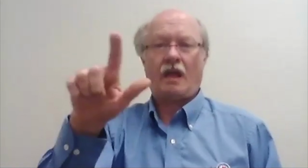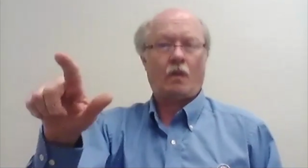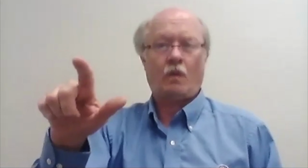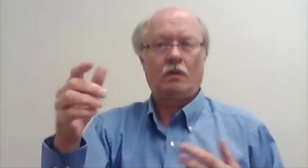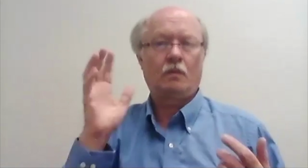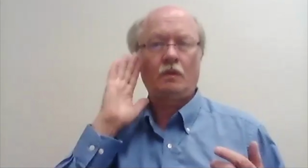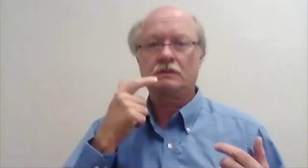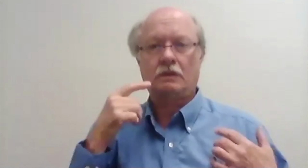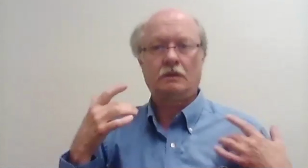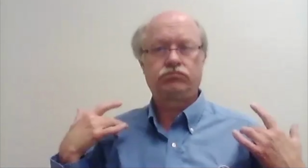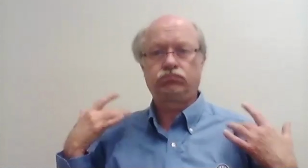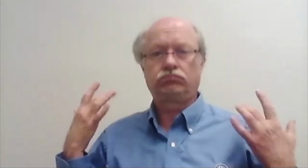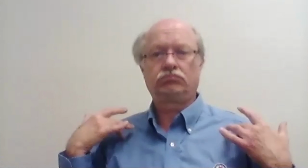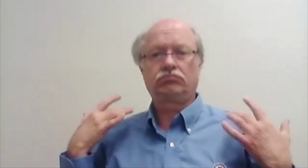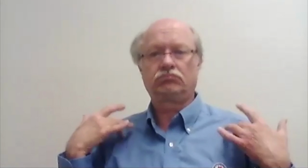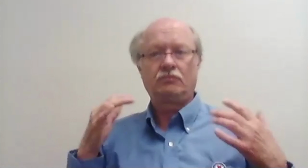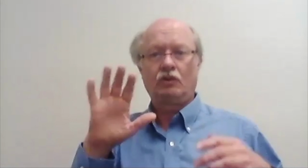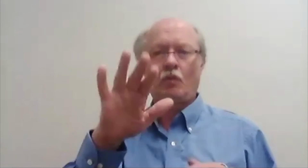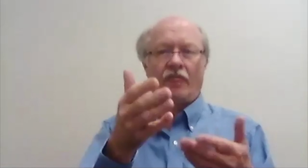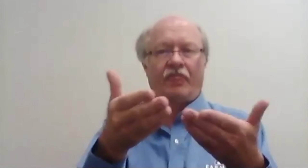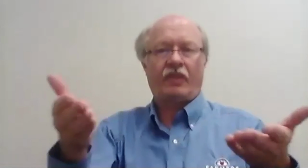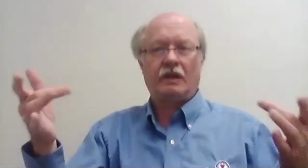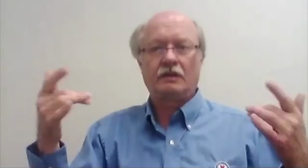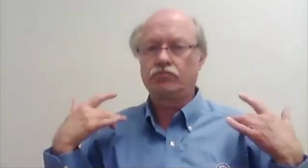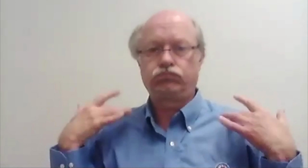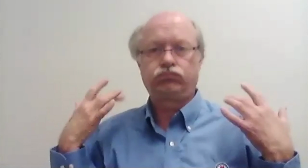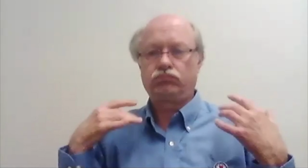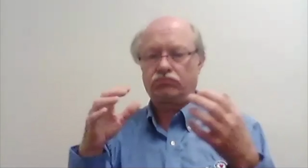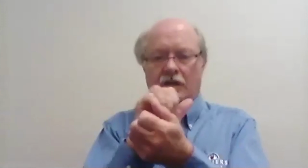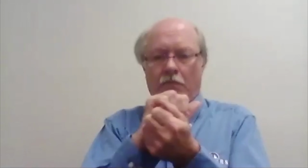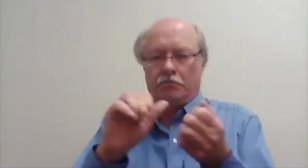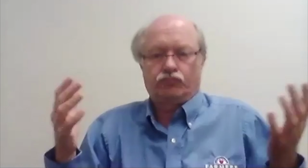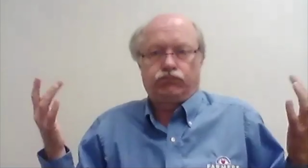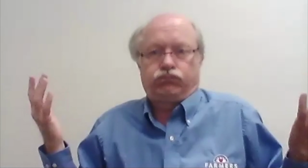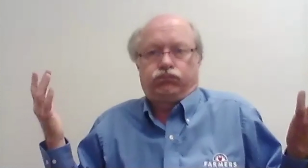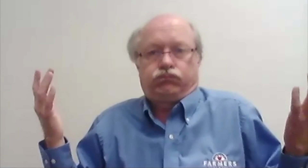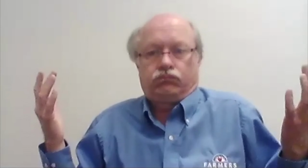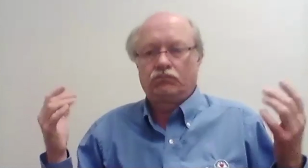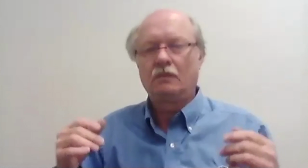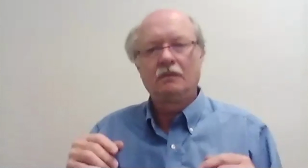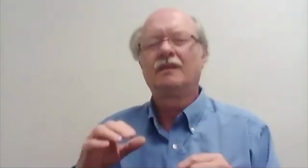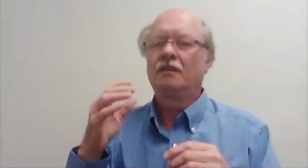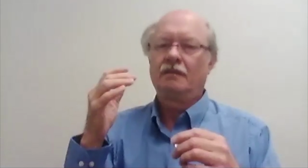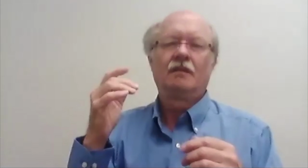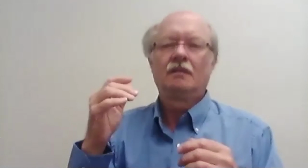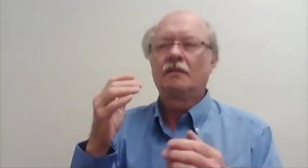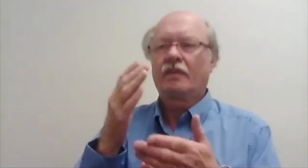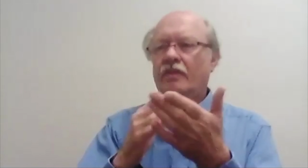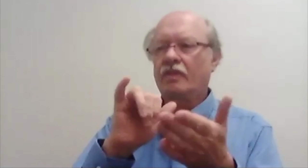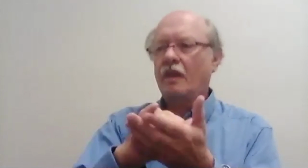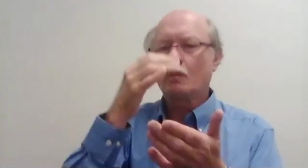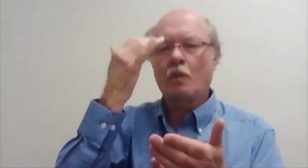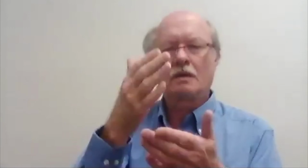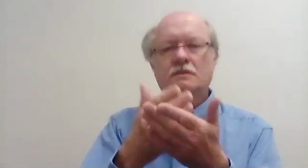That's why some landlords encourage people to have renter's insurance. Some require it and some